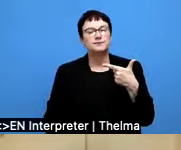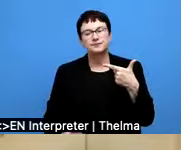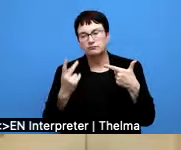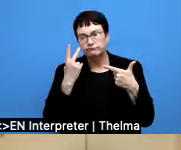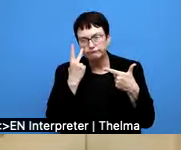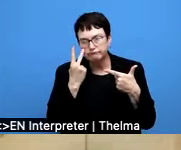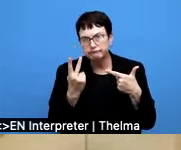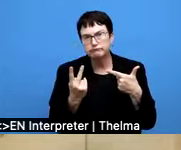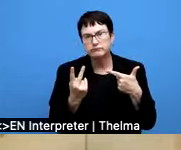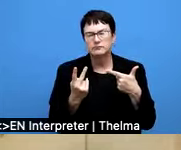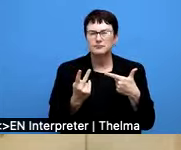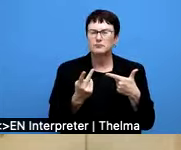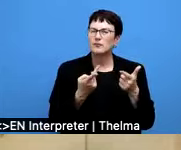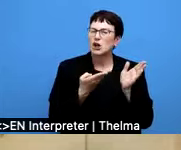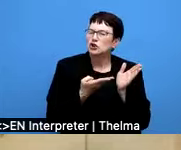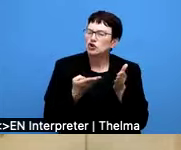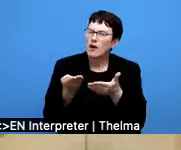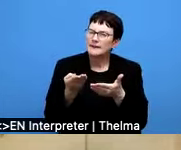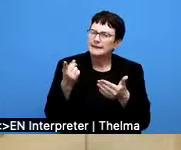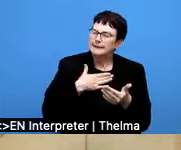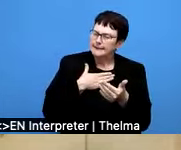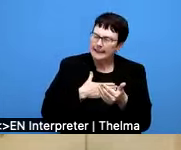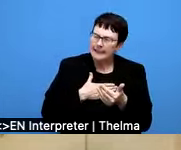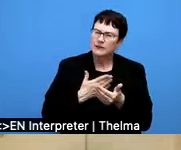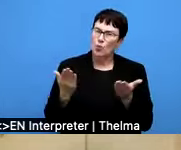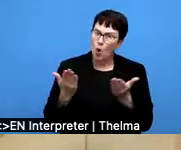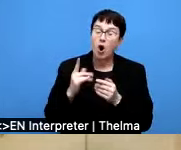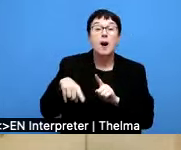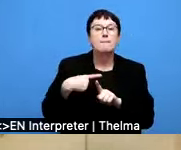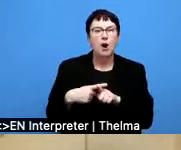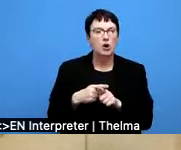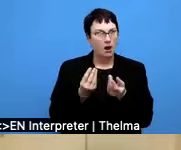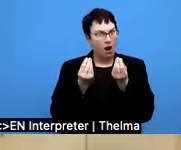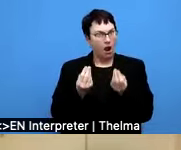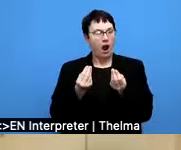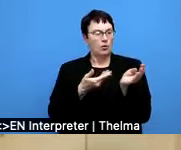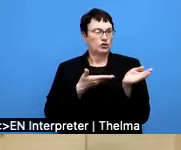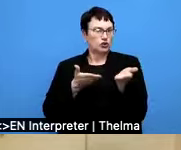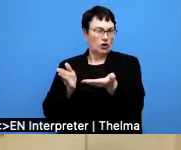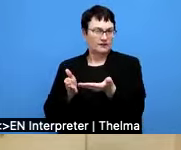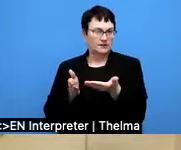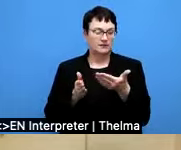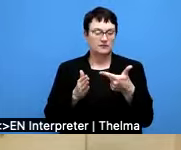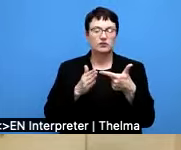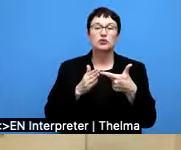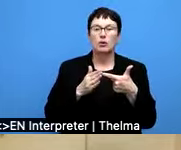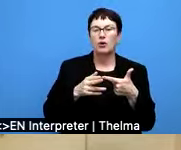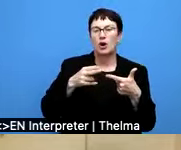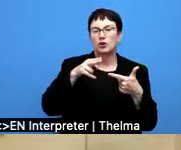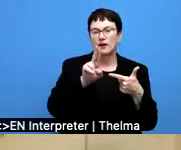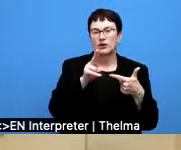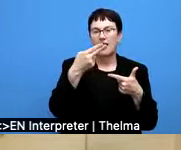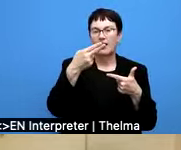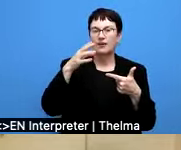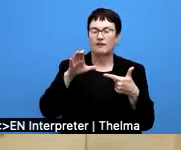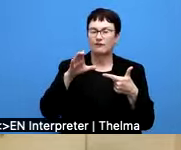be included and how those services are being delivered as part of our packages for universal health coverage. And the third is to